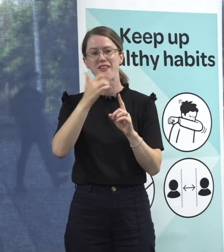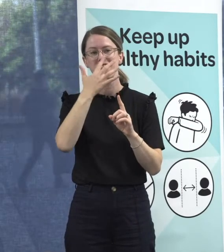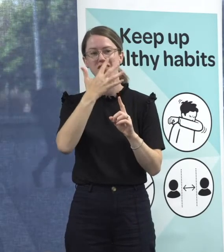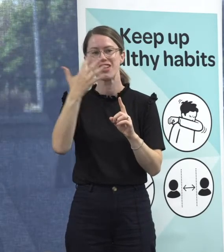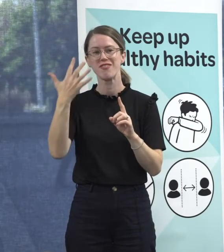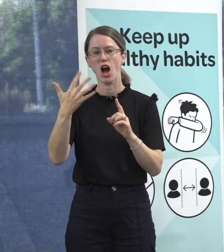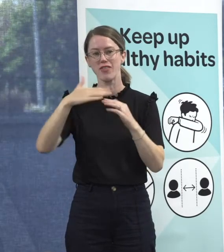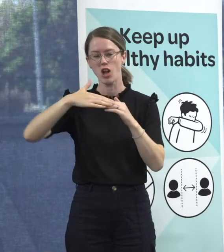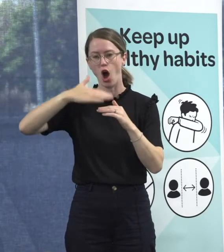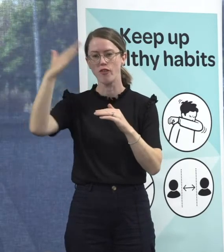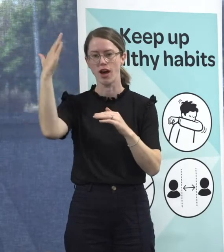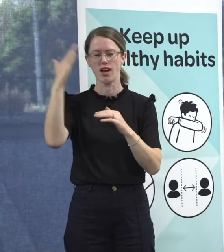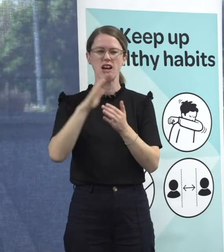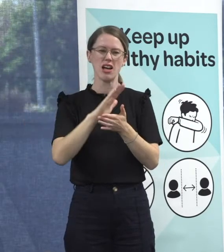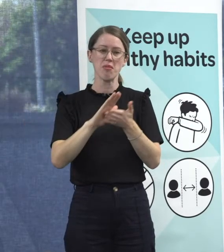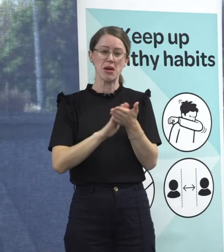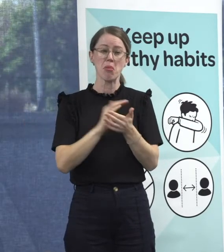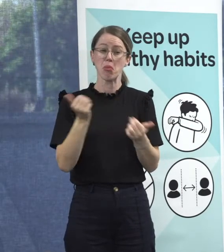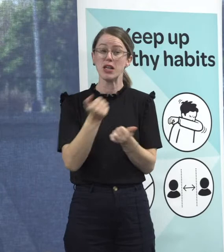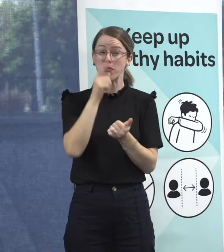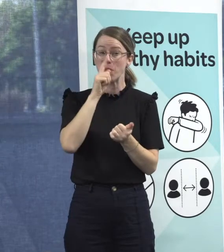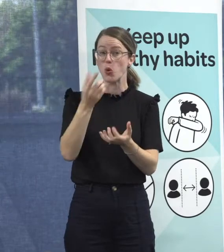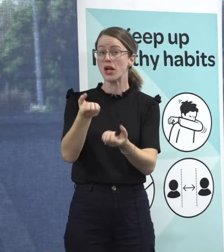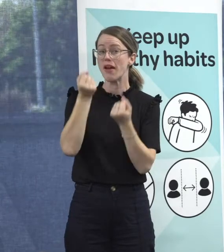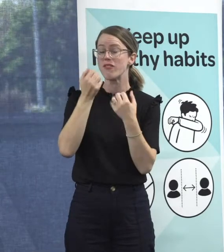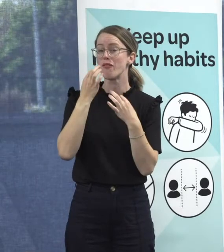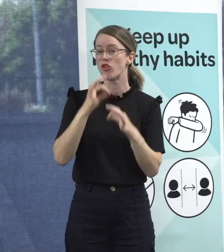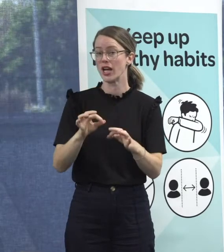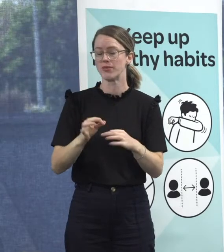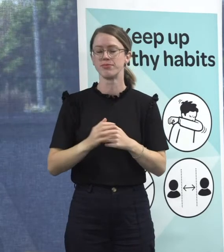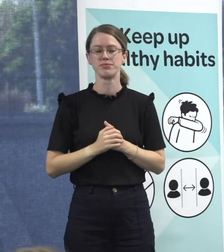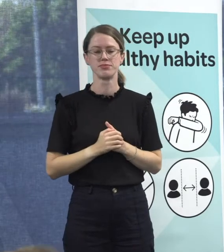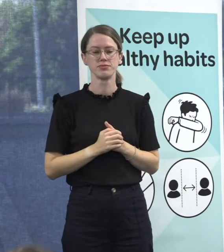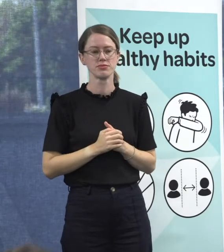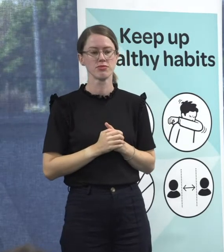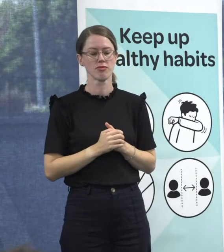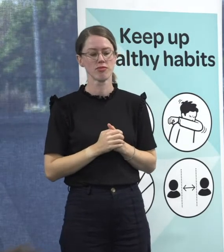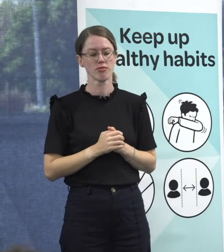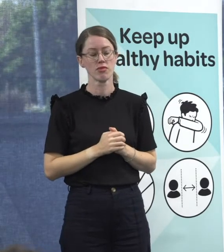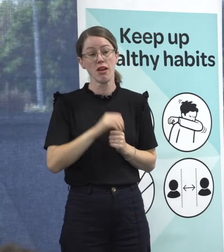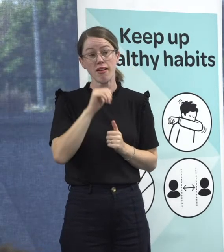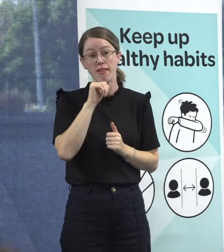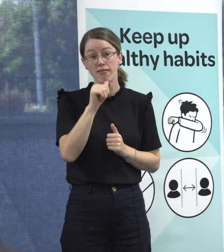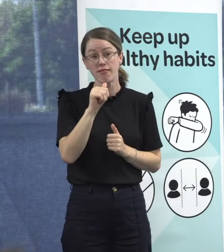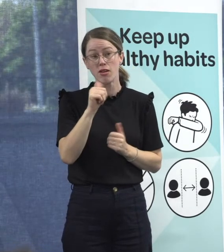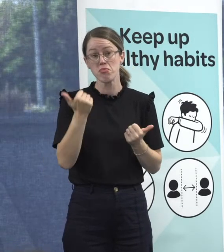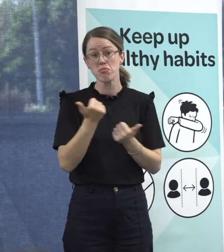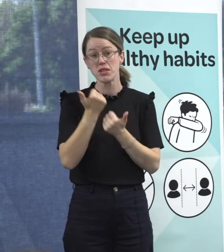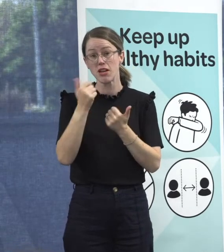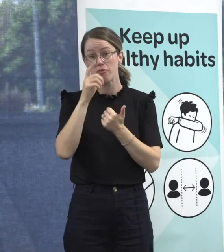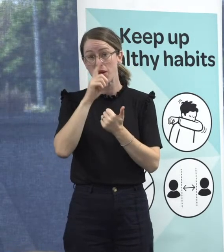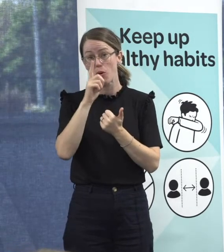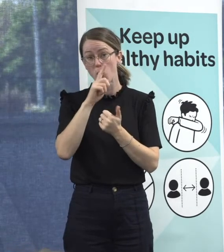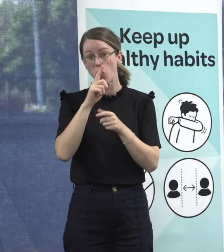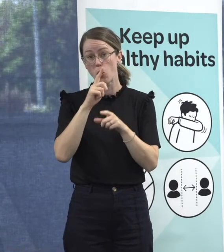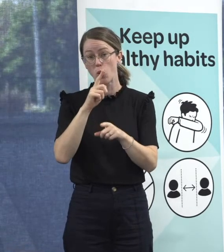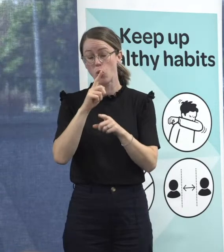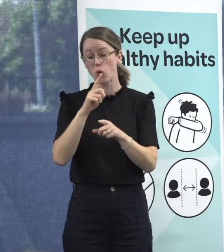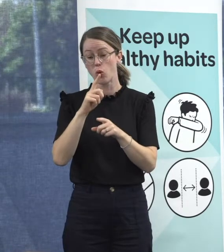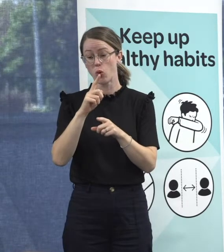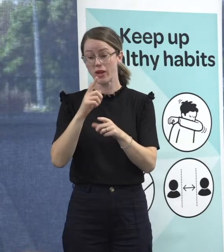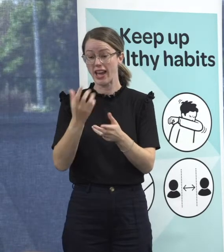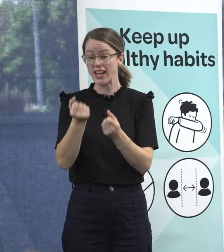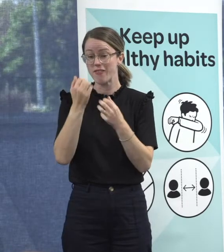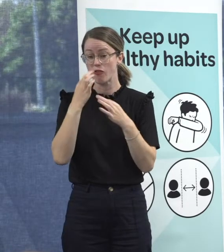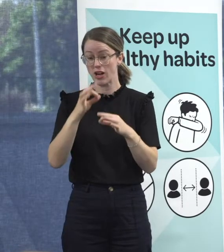over. So there's quite wide access to it for free, and actually if we could get more people who are eligible for it for